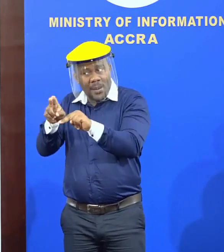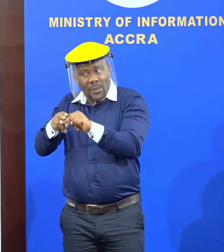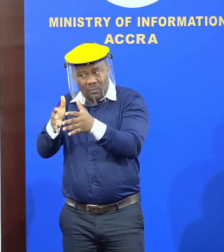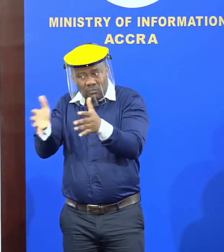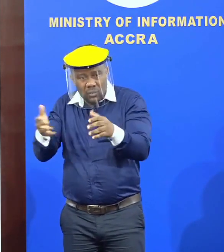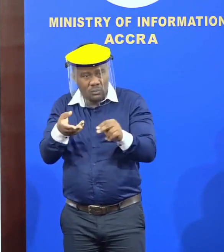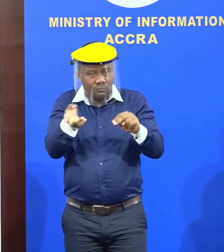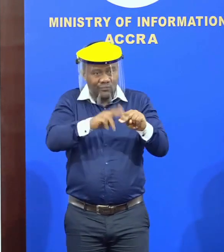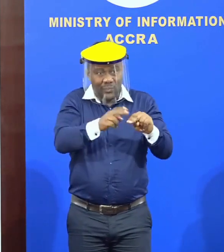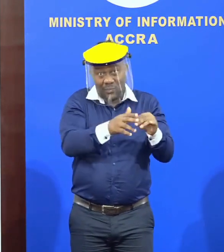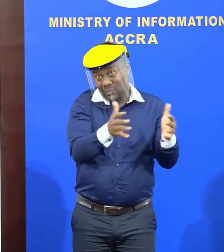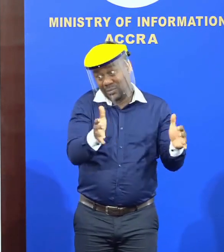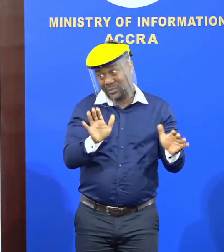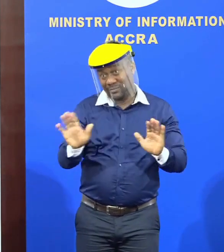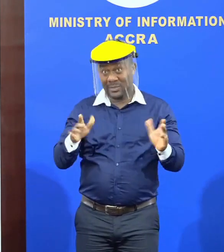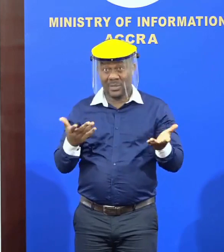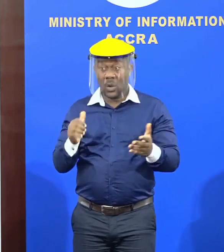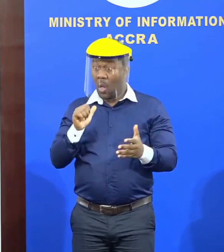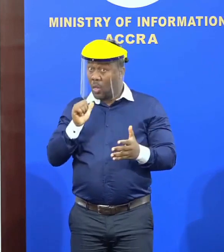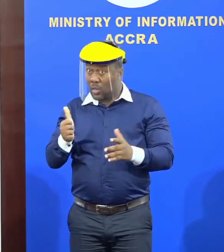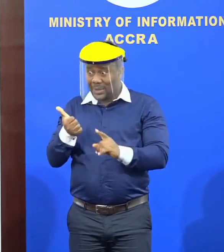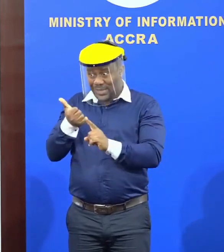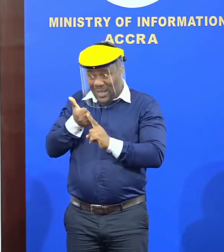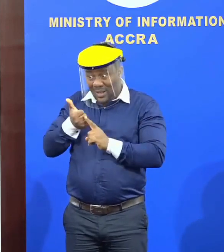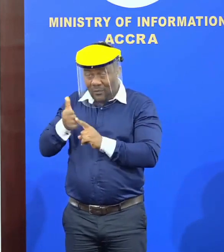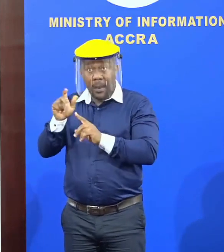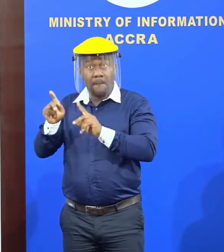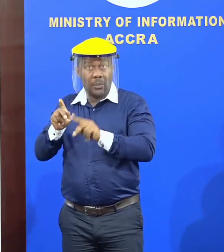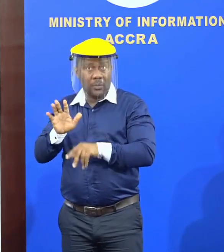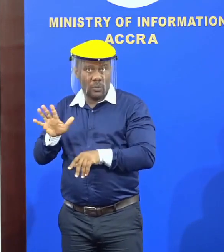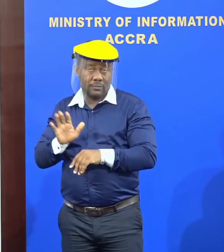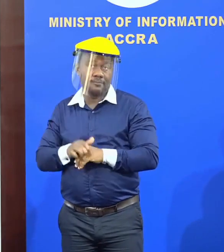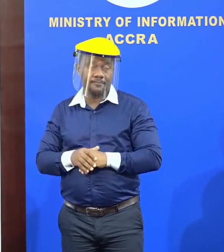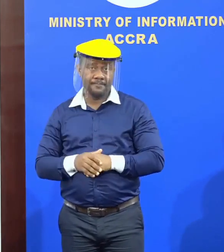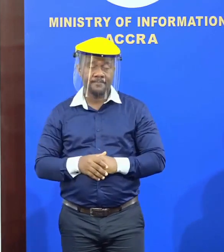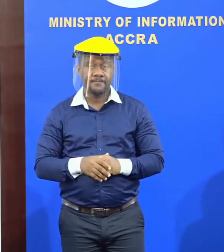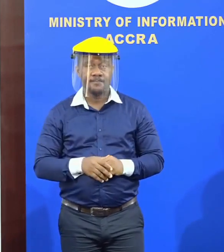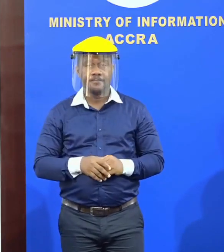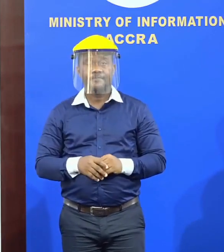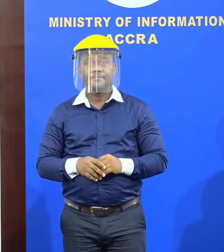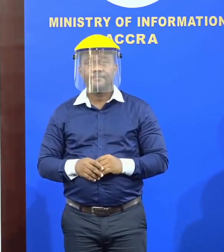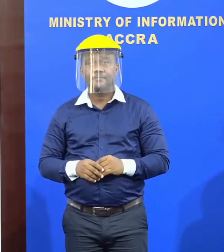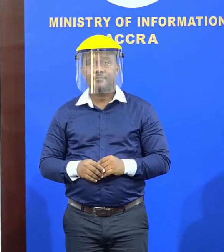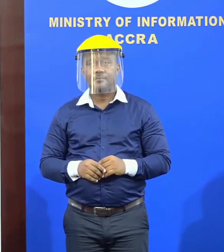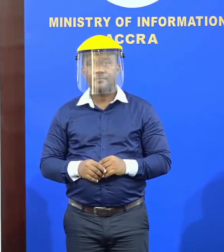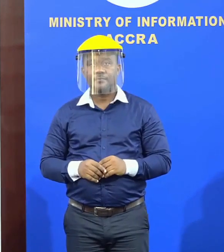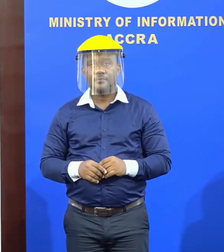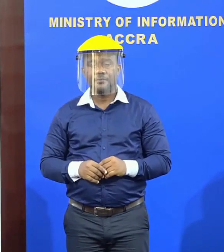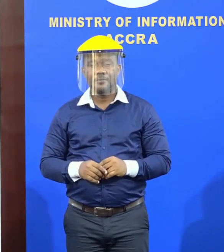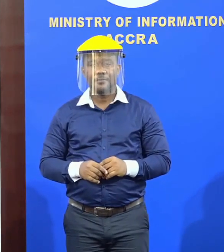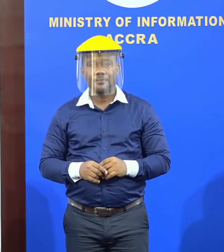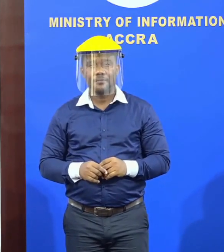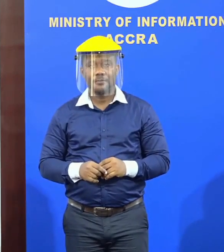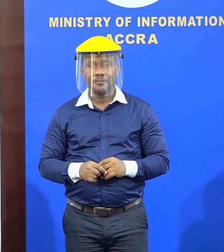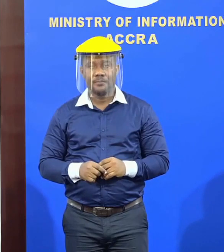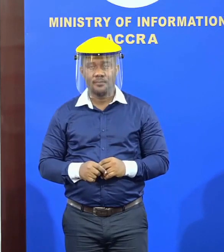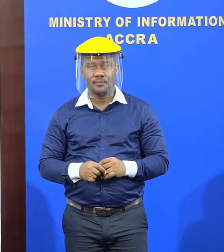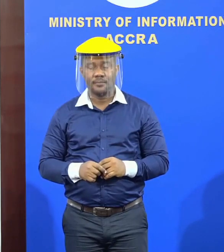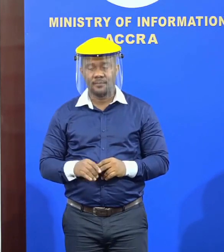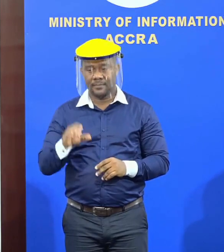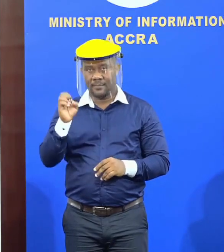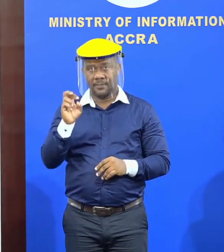and Oforikrom is the dawn of COVID, but it's the reporting practice because of the labs. Eastern region